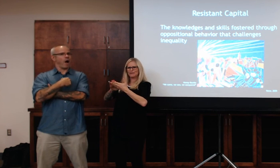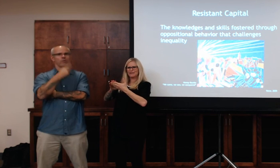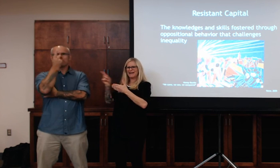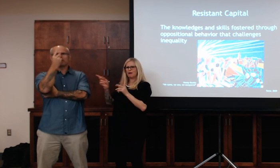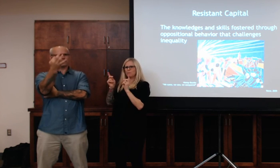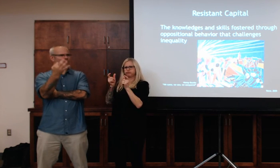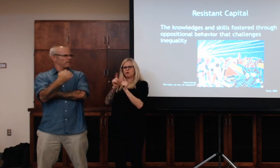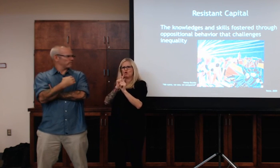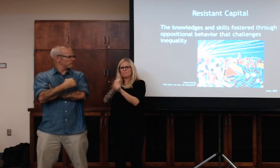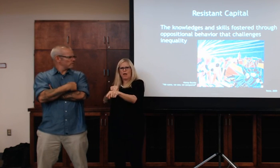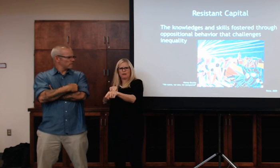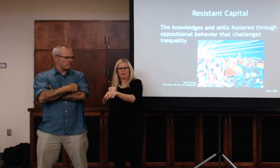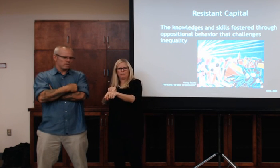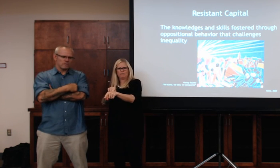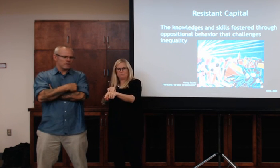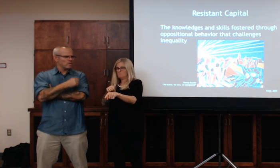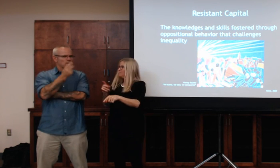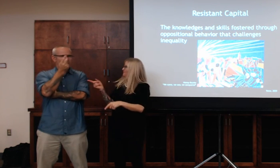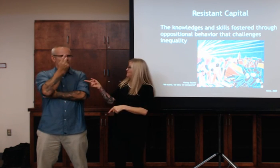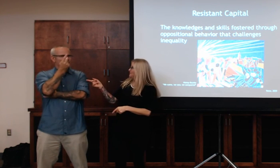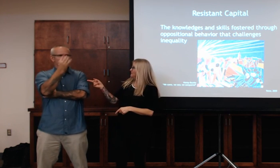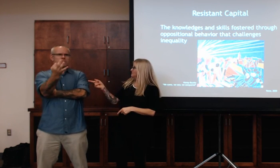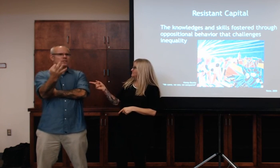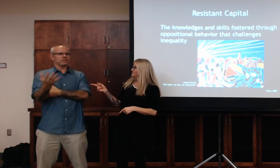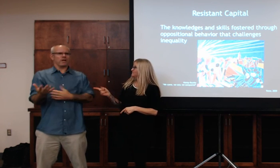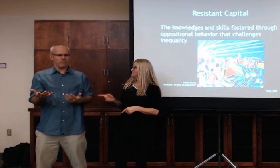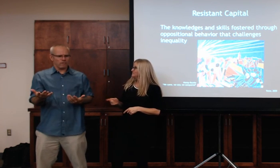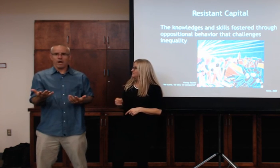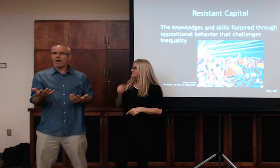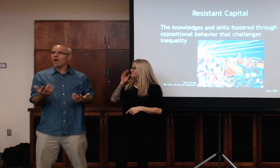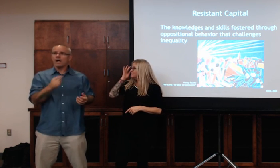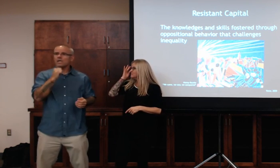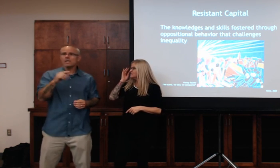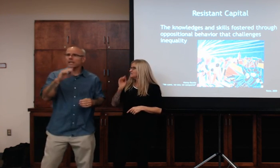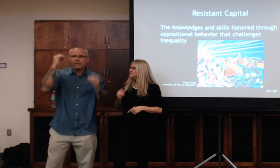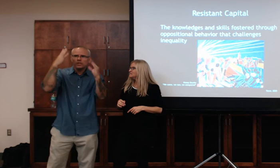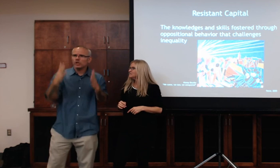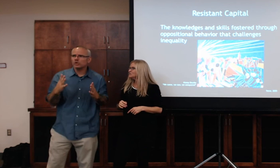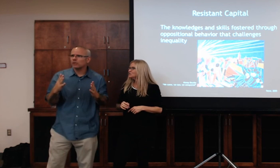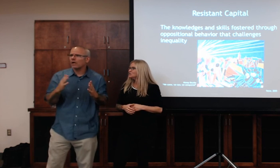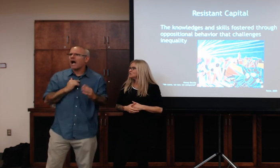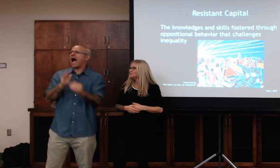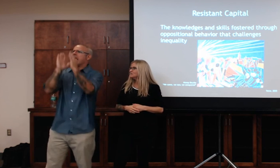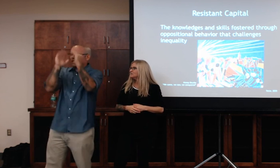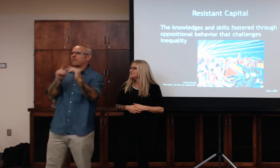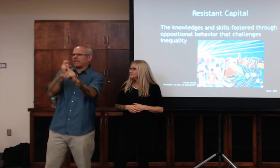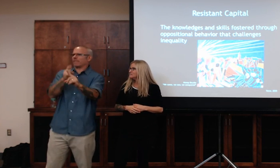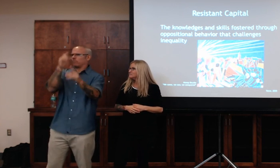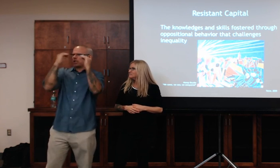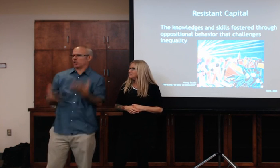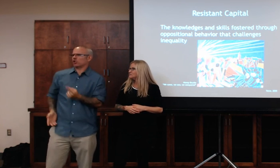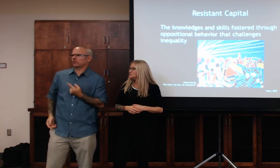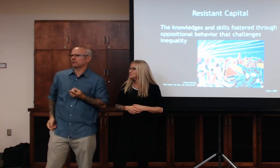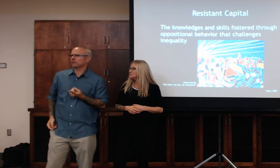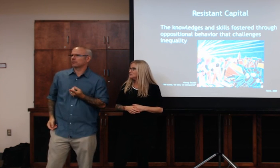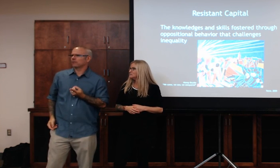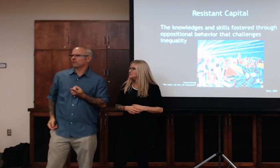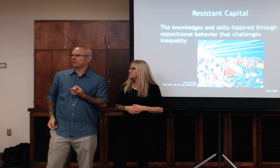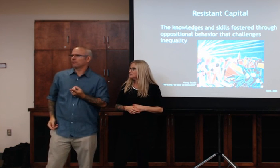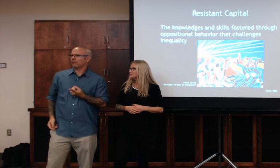community... Oh, I was pissed. ...responded immediately. Pissed right off. The teacher, I mean, I expected more from the teacher. Come on.